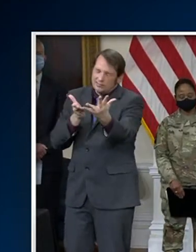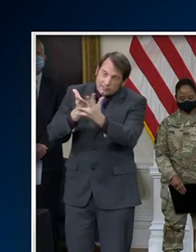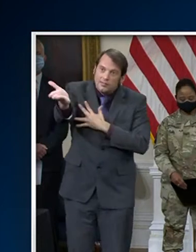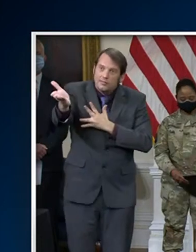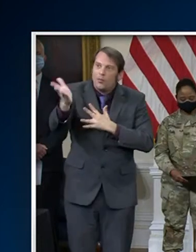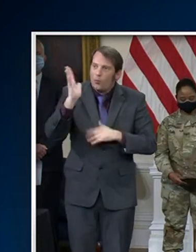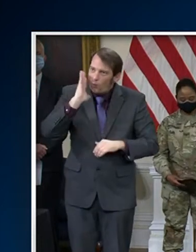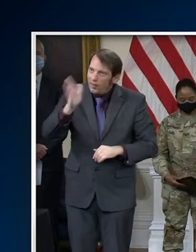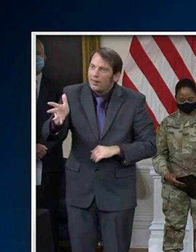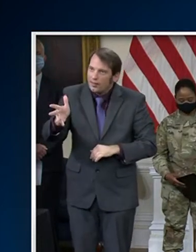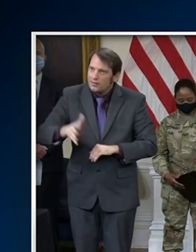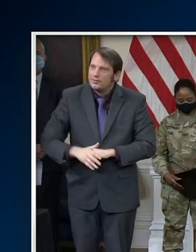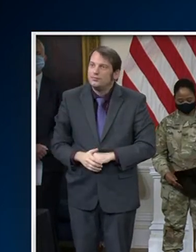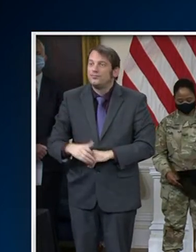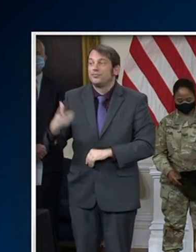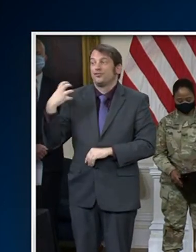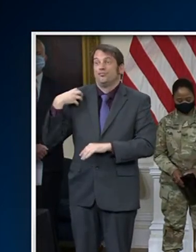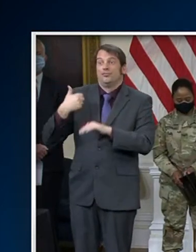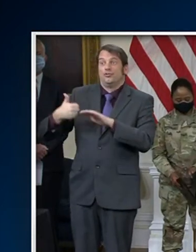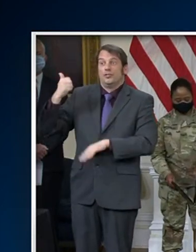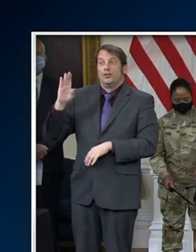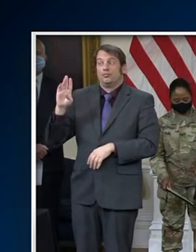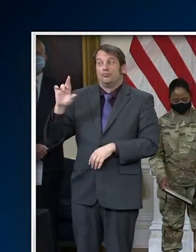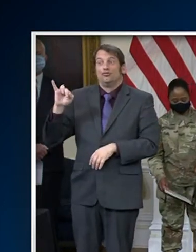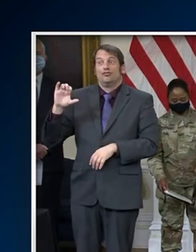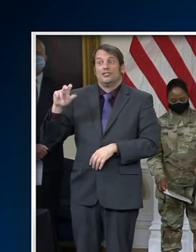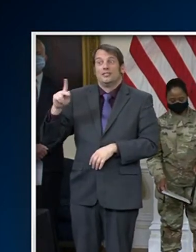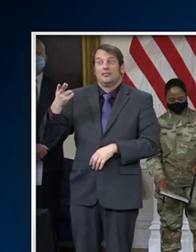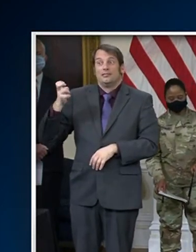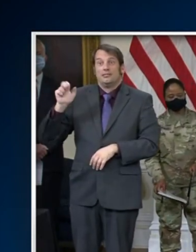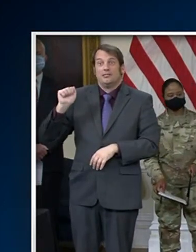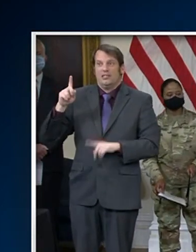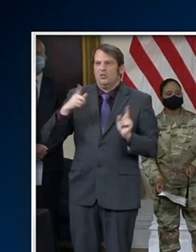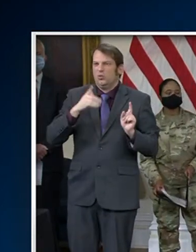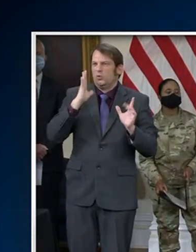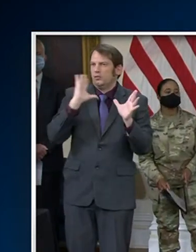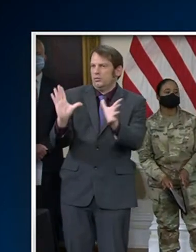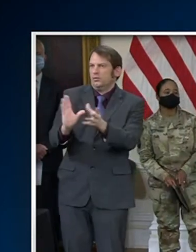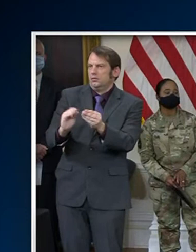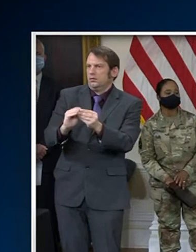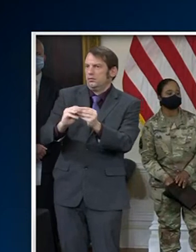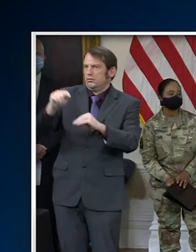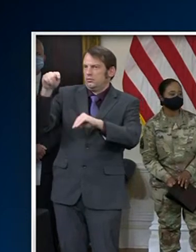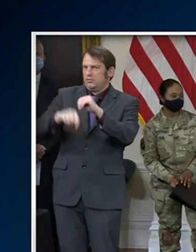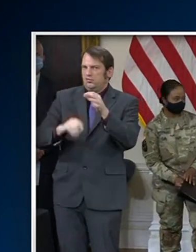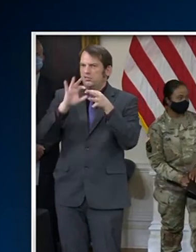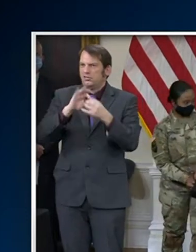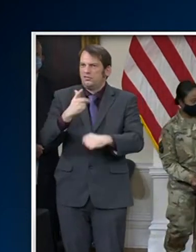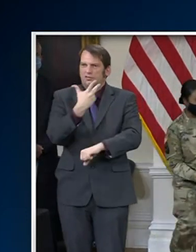General Burkhead will provide an update on our vaccine equity initiatives.